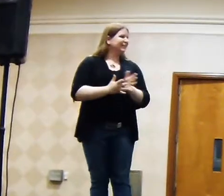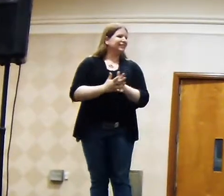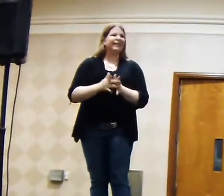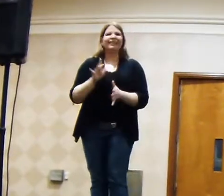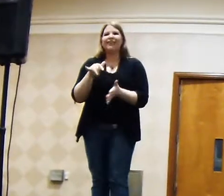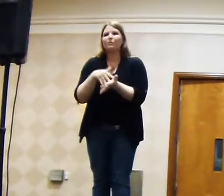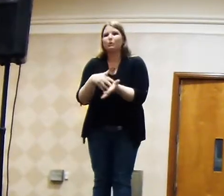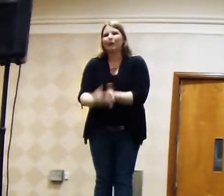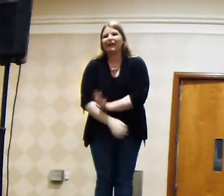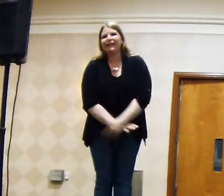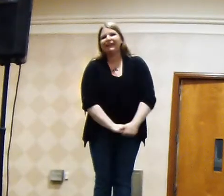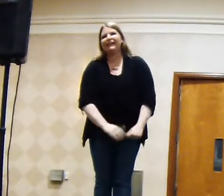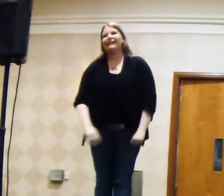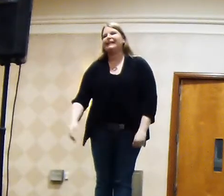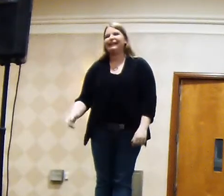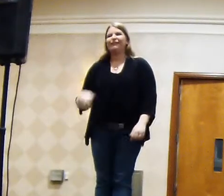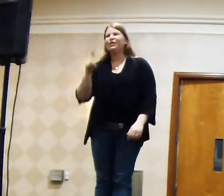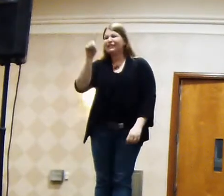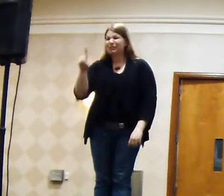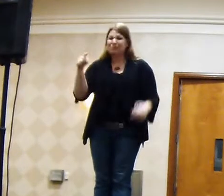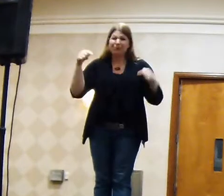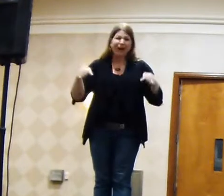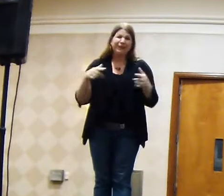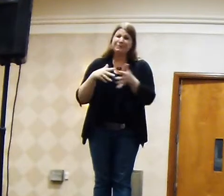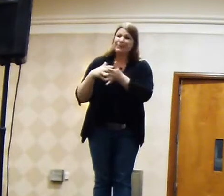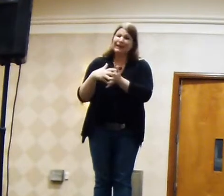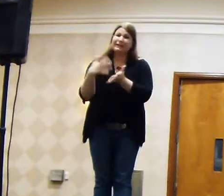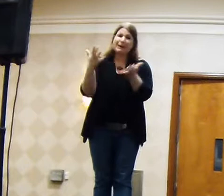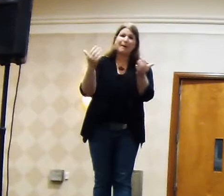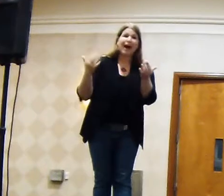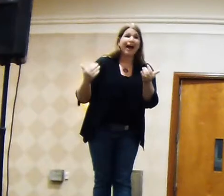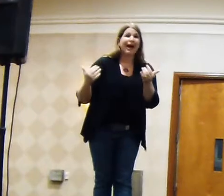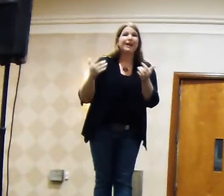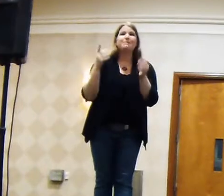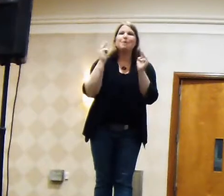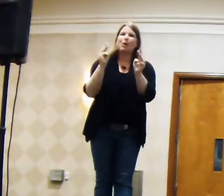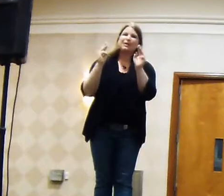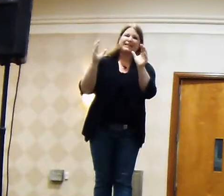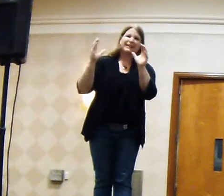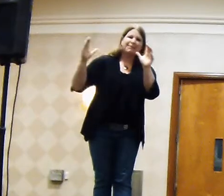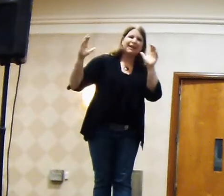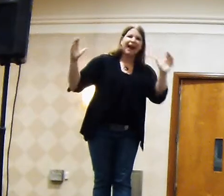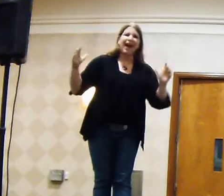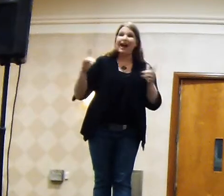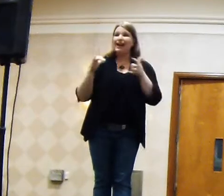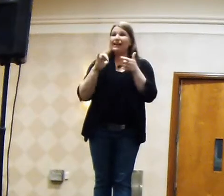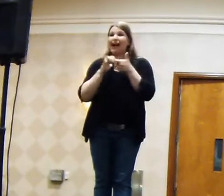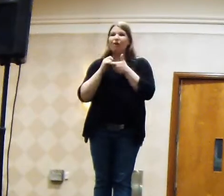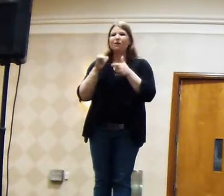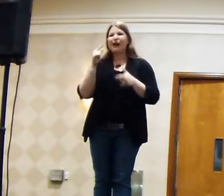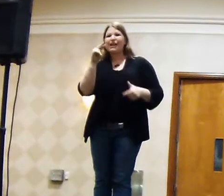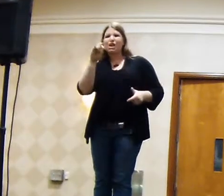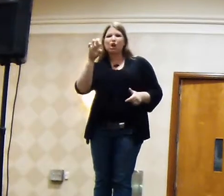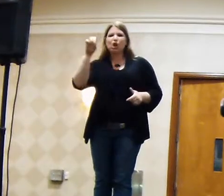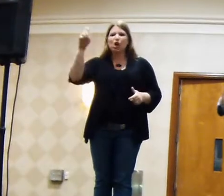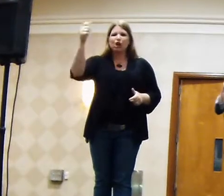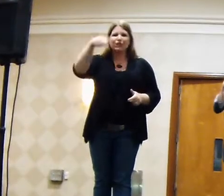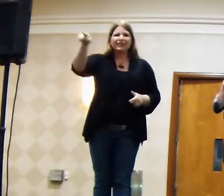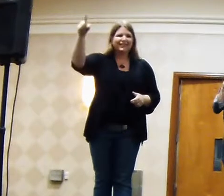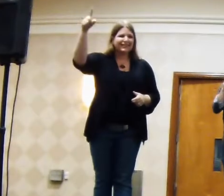That was weak. For Detroit, that was weak. Let's try that one more time. Motor City Comic Con. How are my nerds